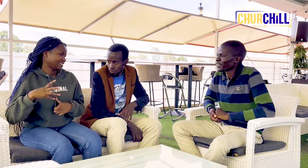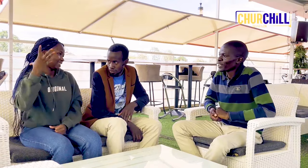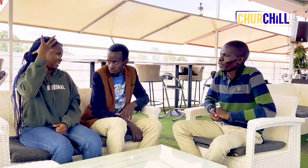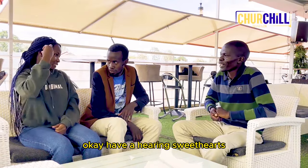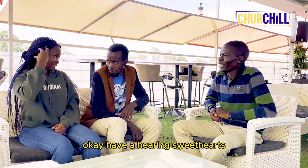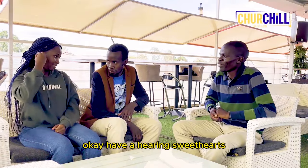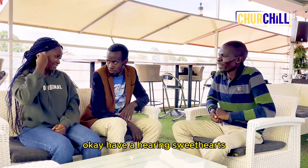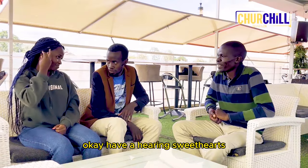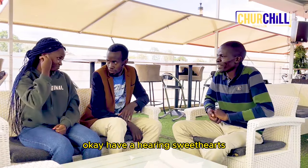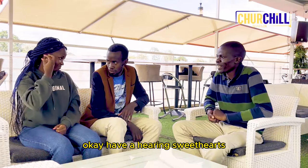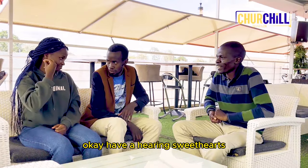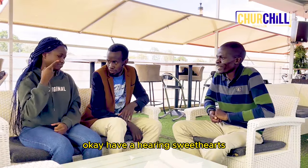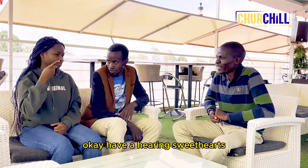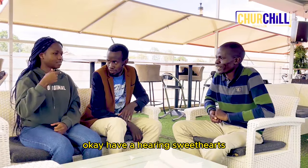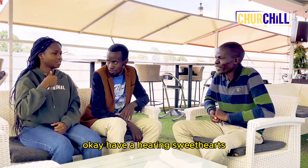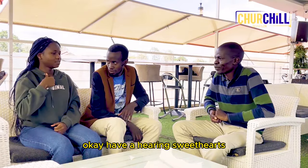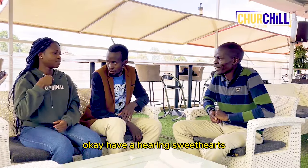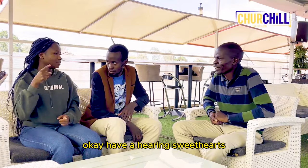Okay, I have a hearing sweetheart.